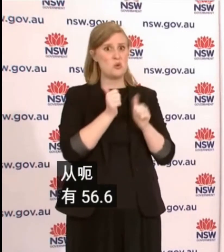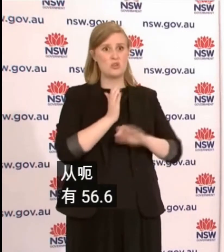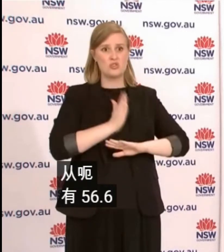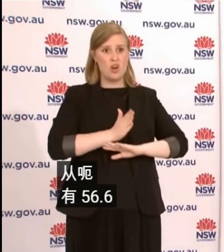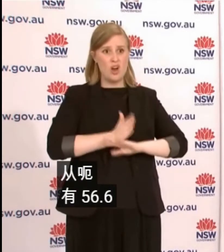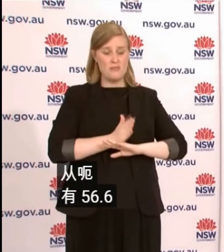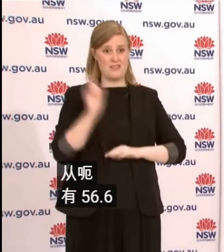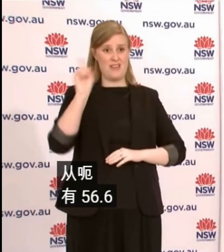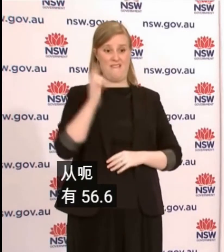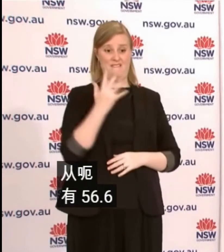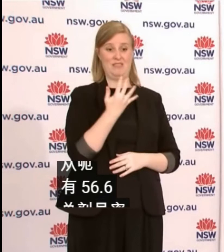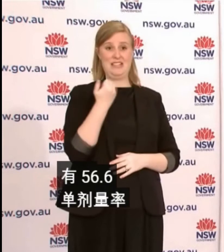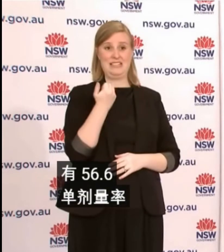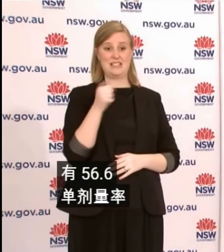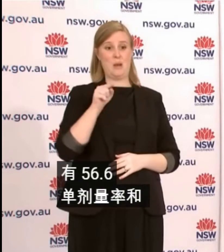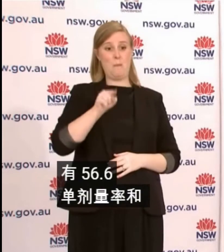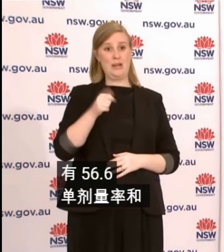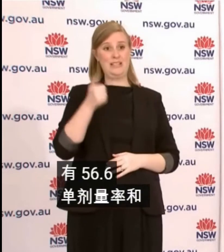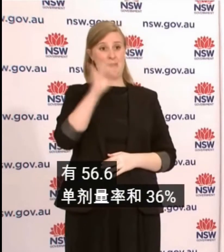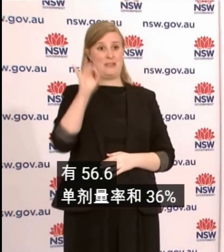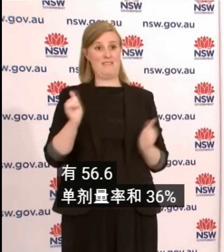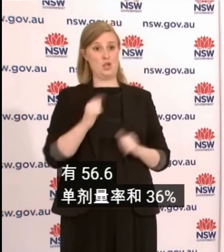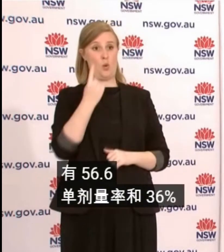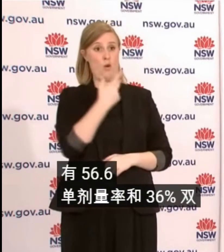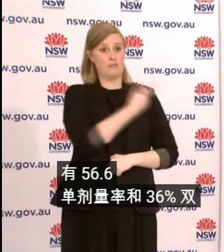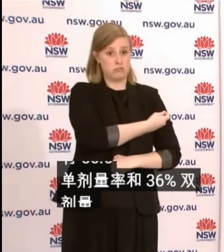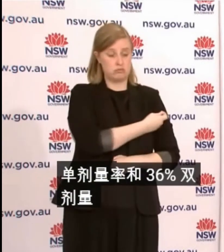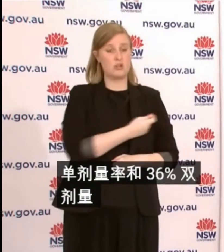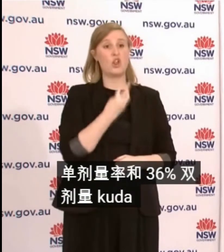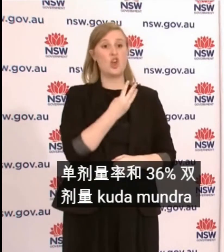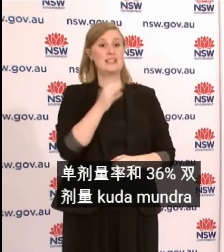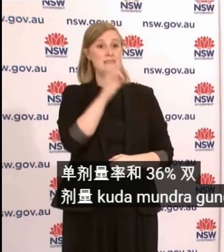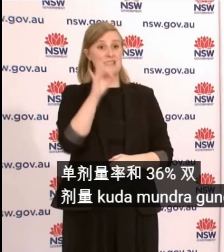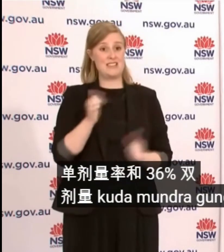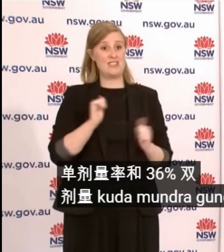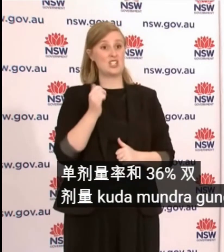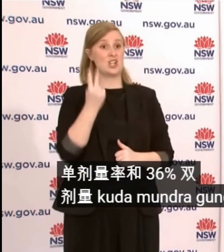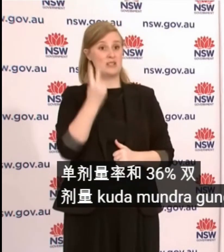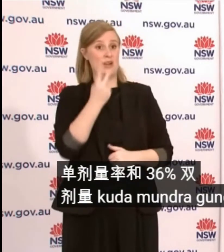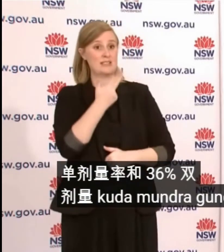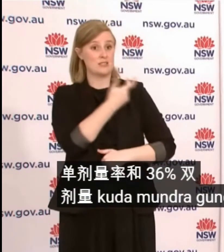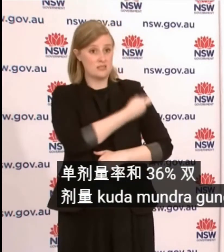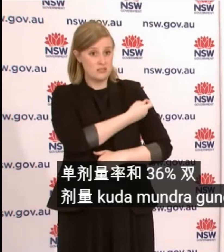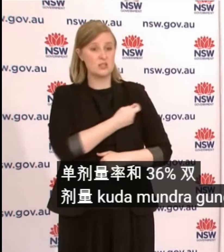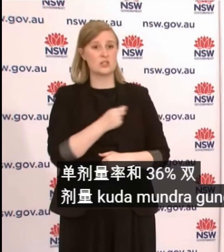has a 56.6% single dose rate and a 36% double dose. Cootamundra-Gundagai 66.9%